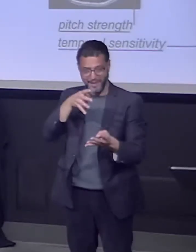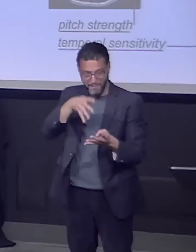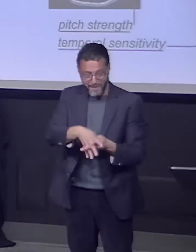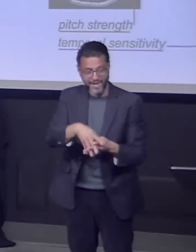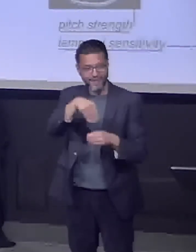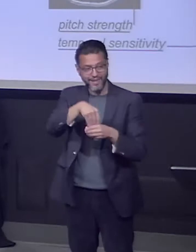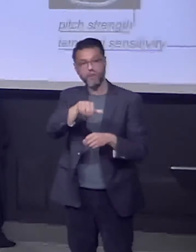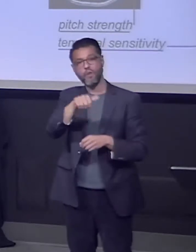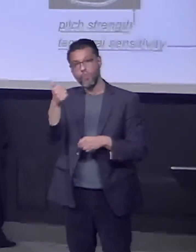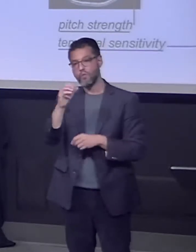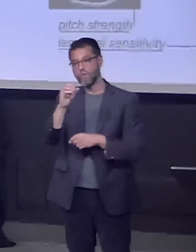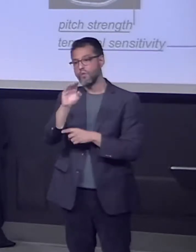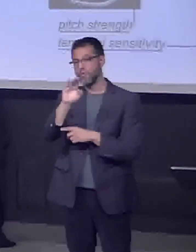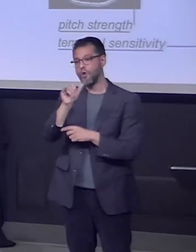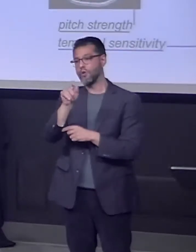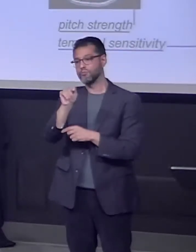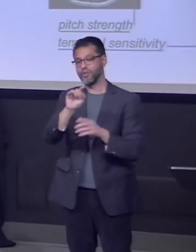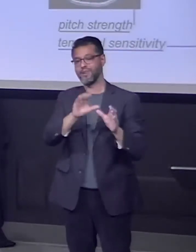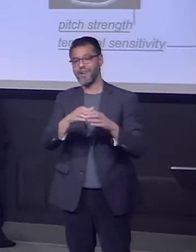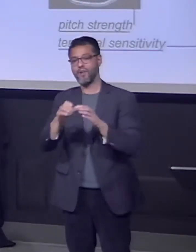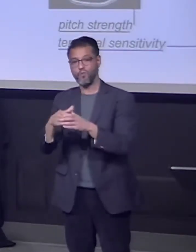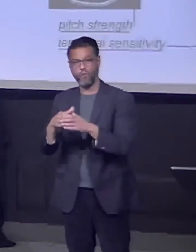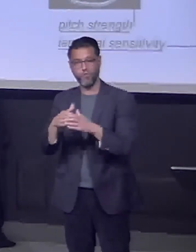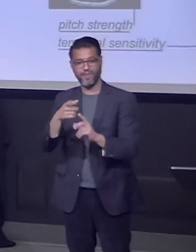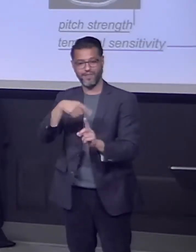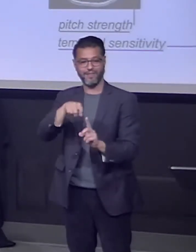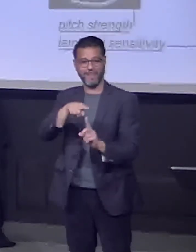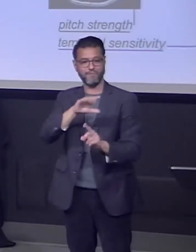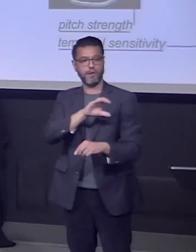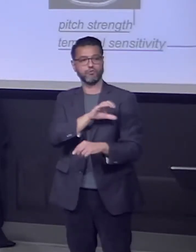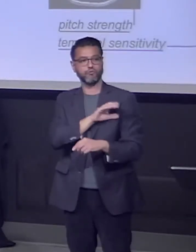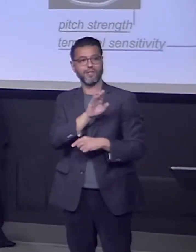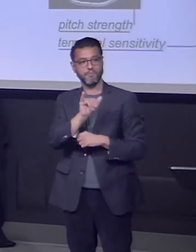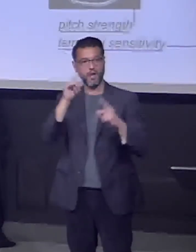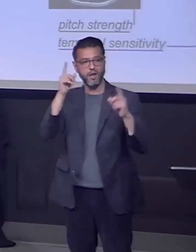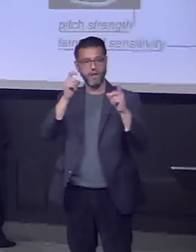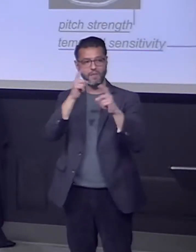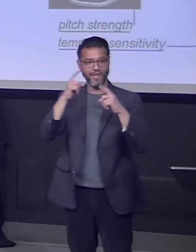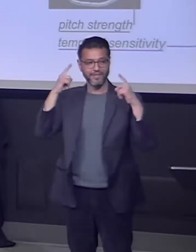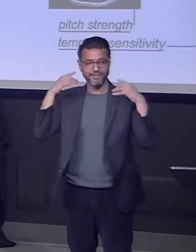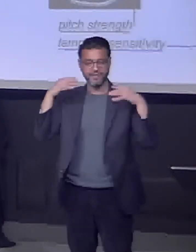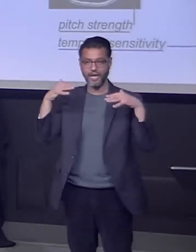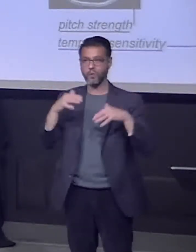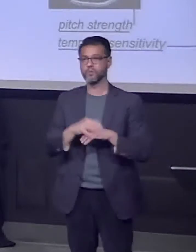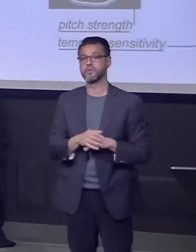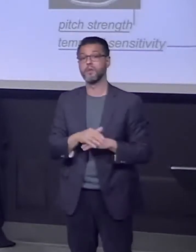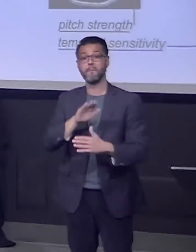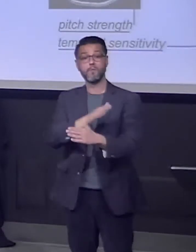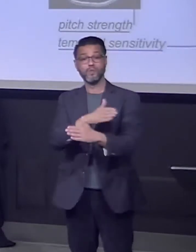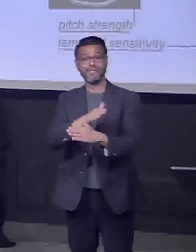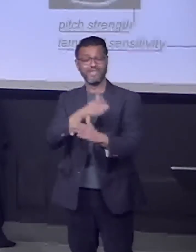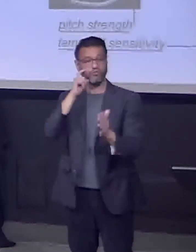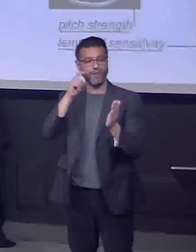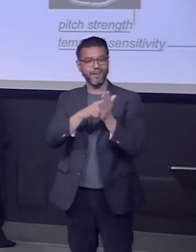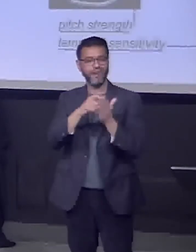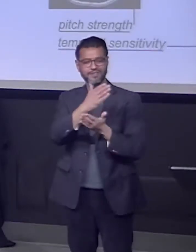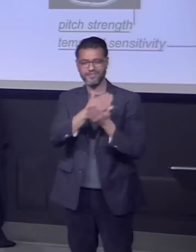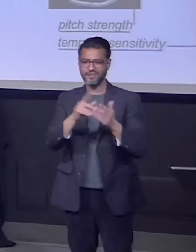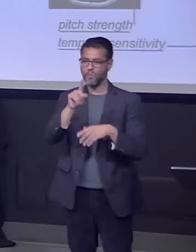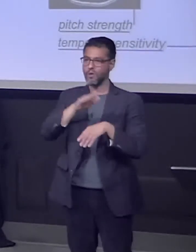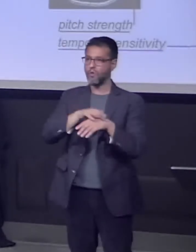that are also characterized by complex sounds. Musical instrument sounds are represented somewhere on the right side, and